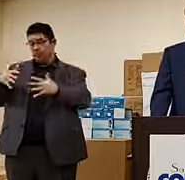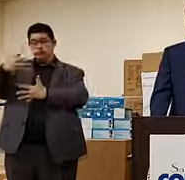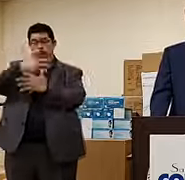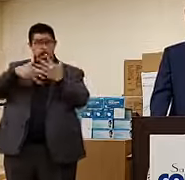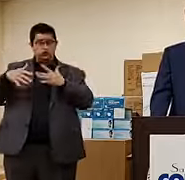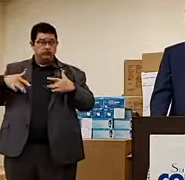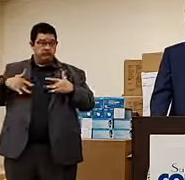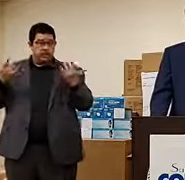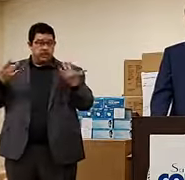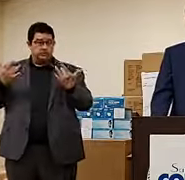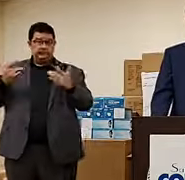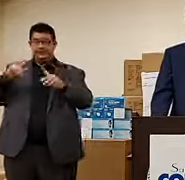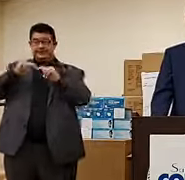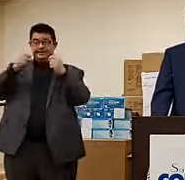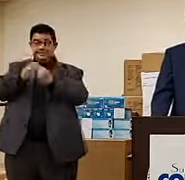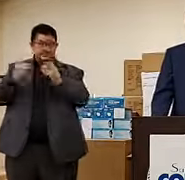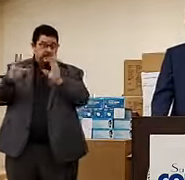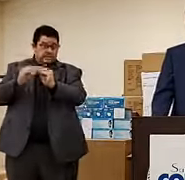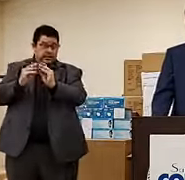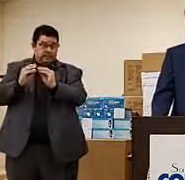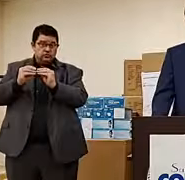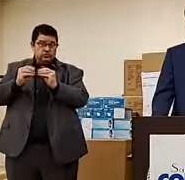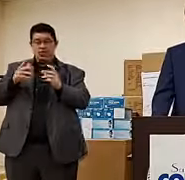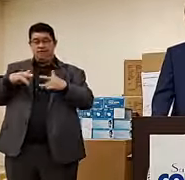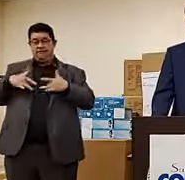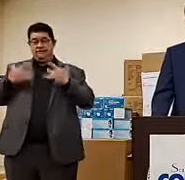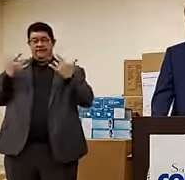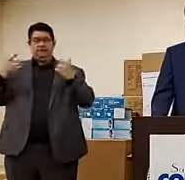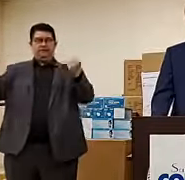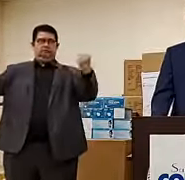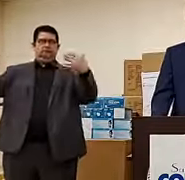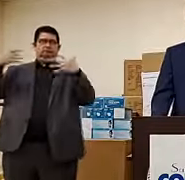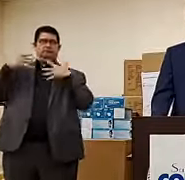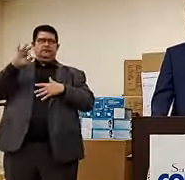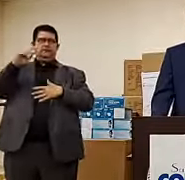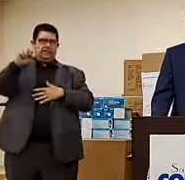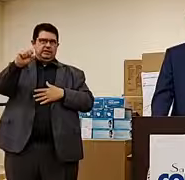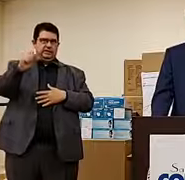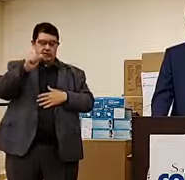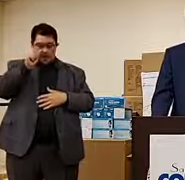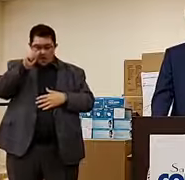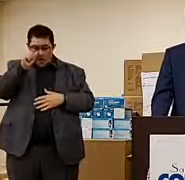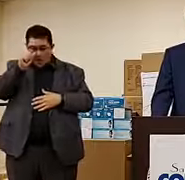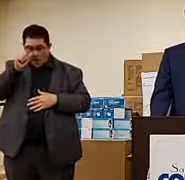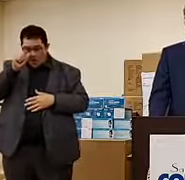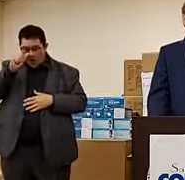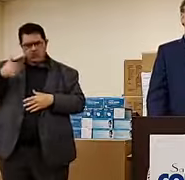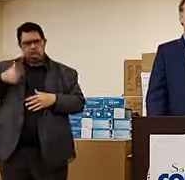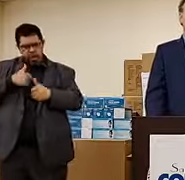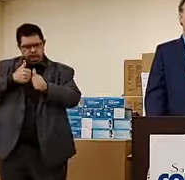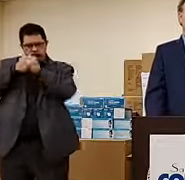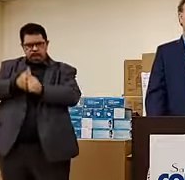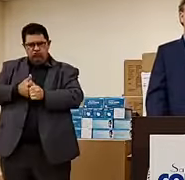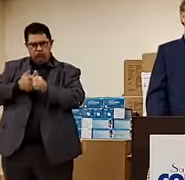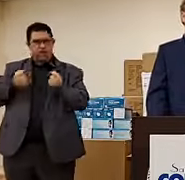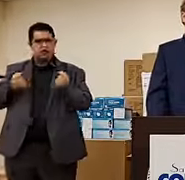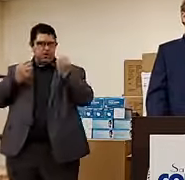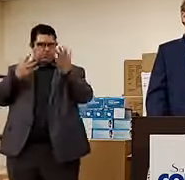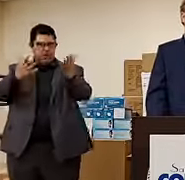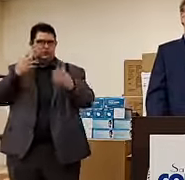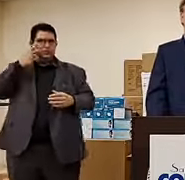meetings, and events that attracted fans. And we're going to follow those recommendations. We see this happening across the